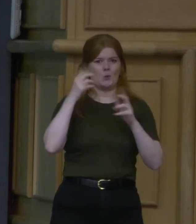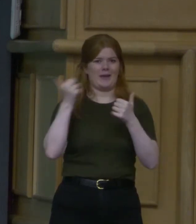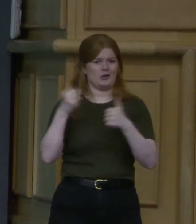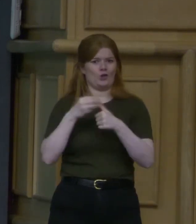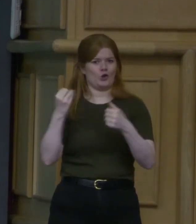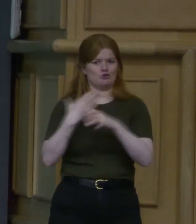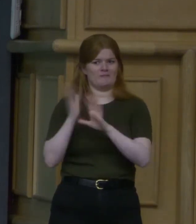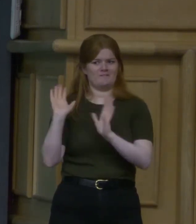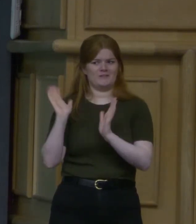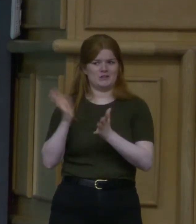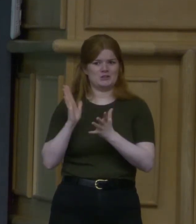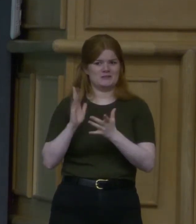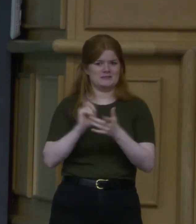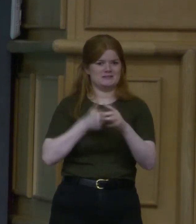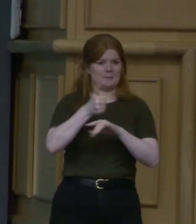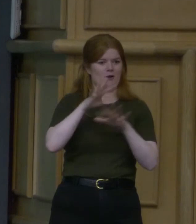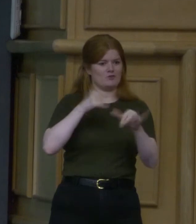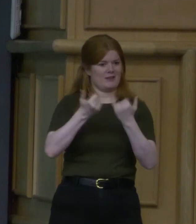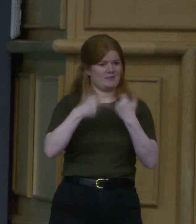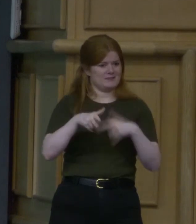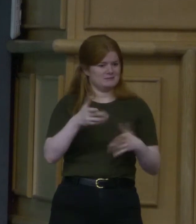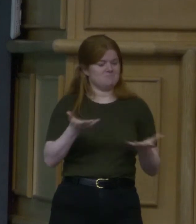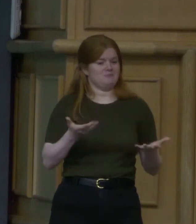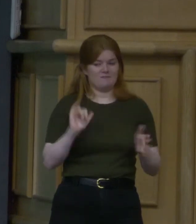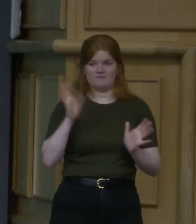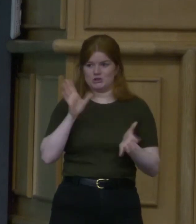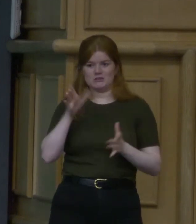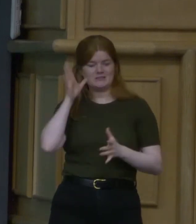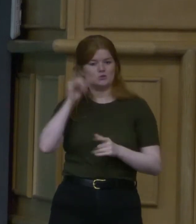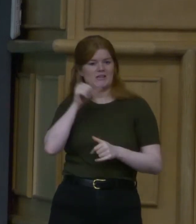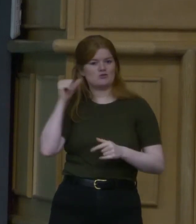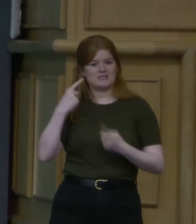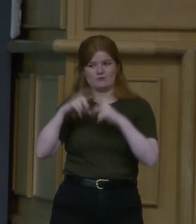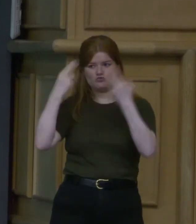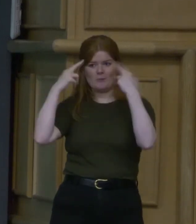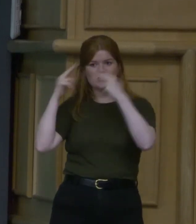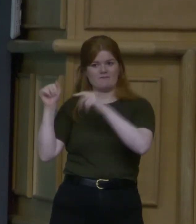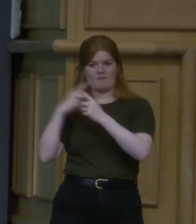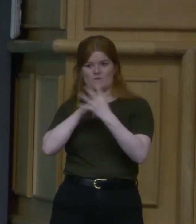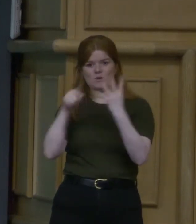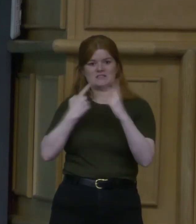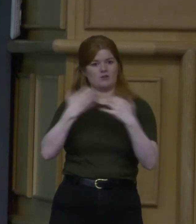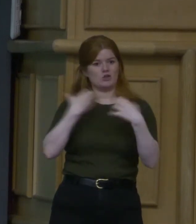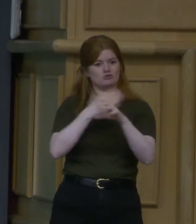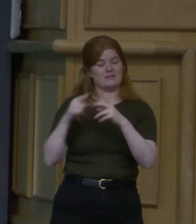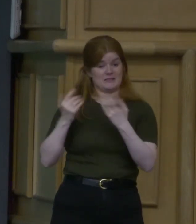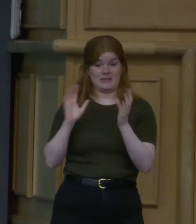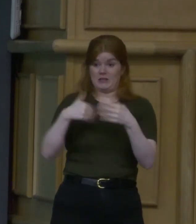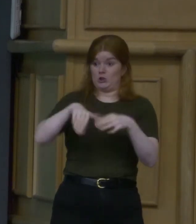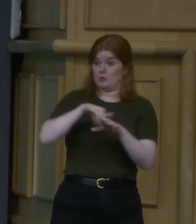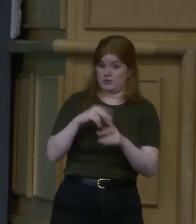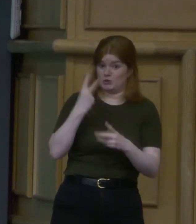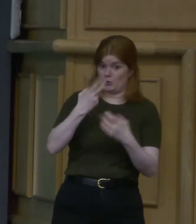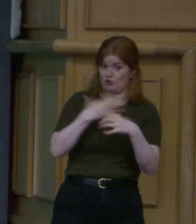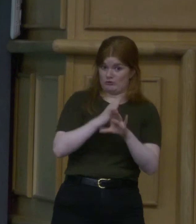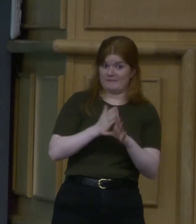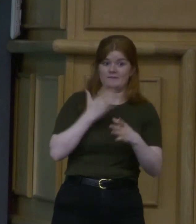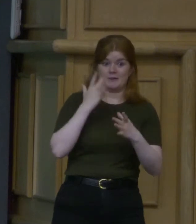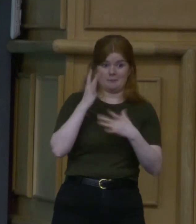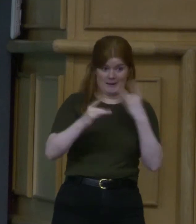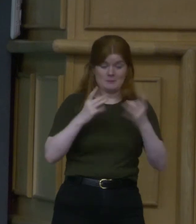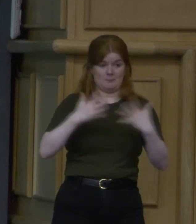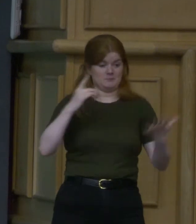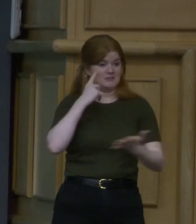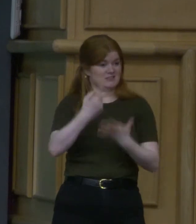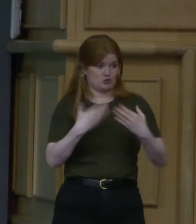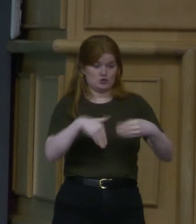that has done this. And yesterday we heard from representatives of 4 countries, including 2 that have made the seminal